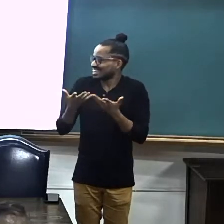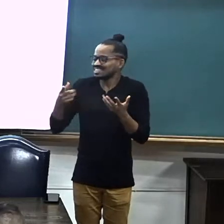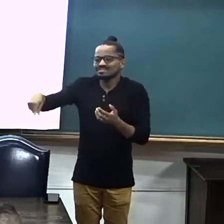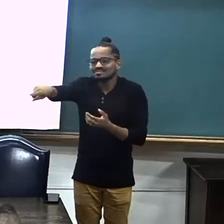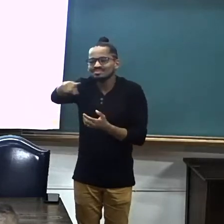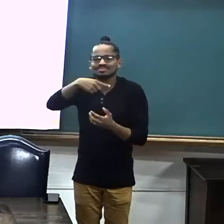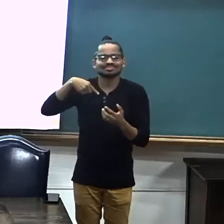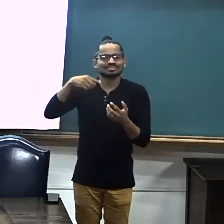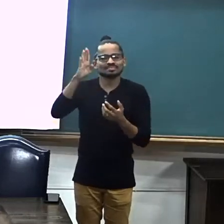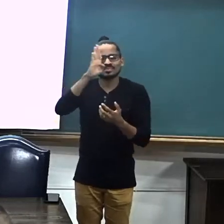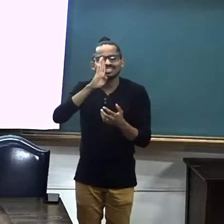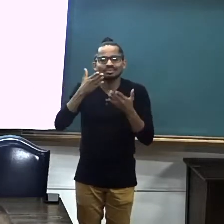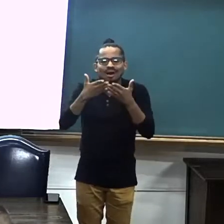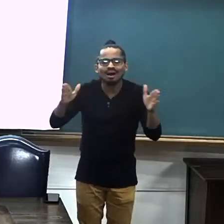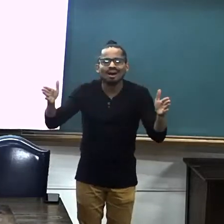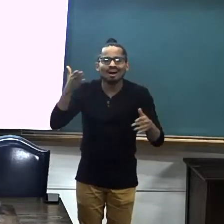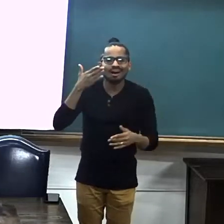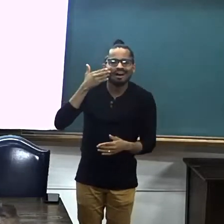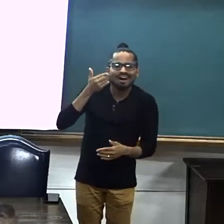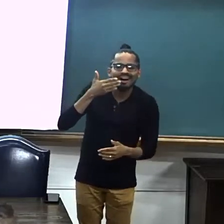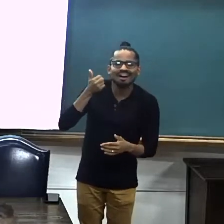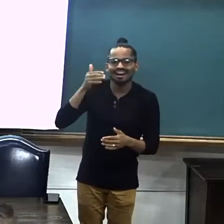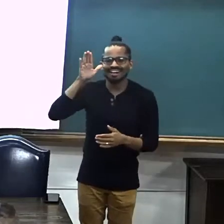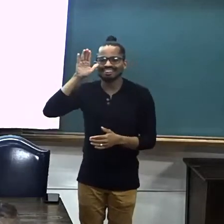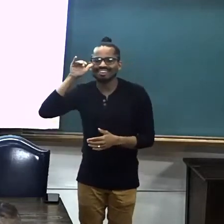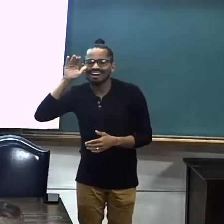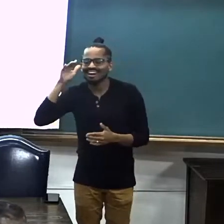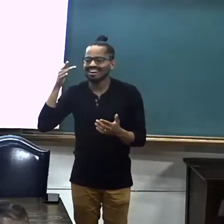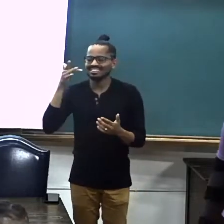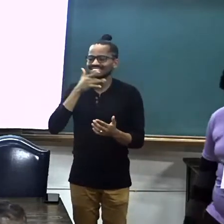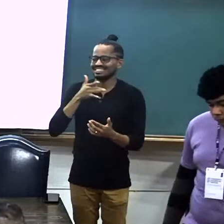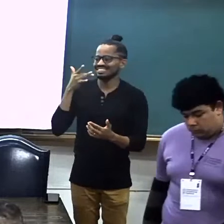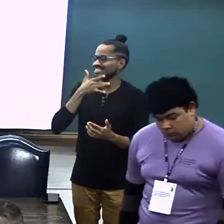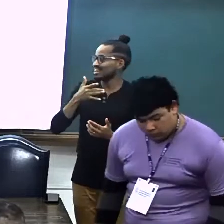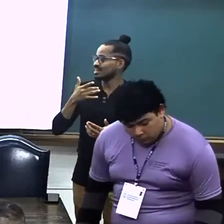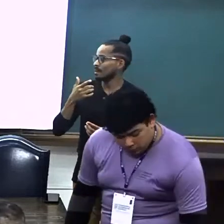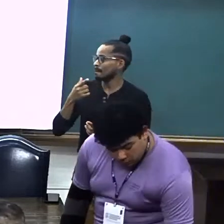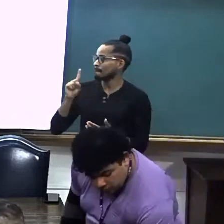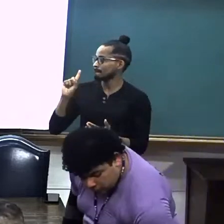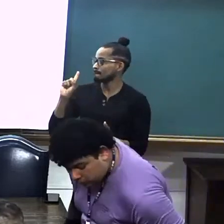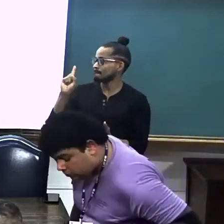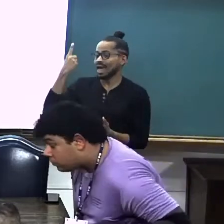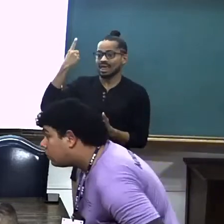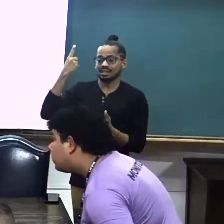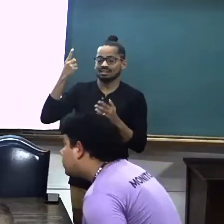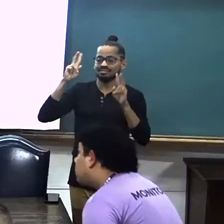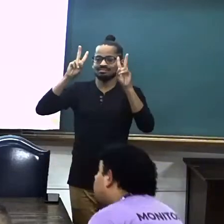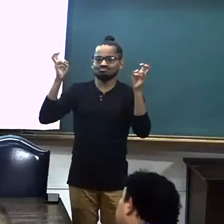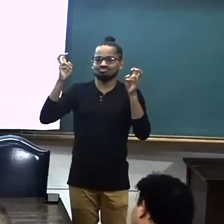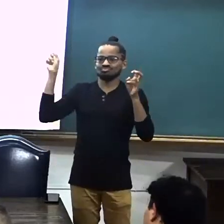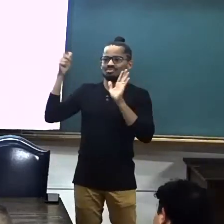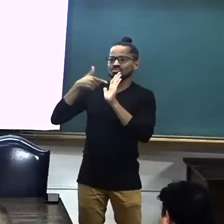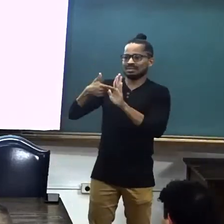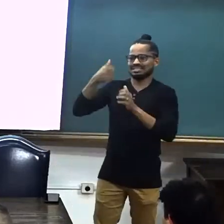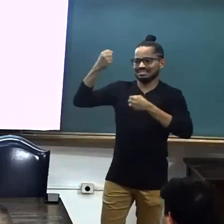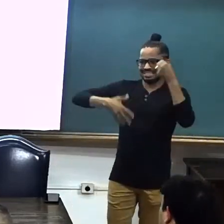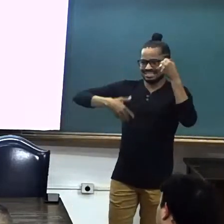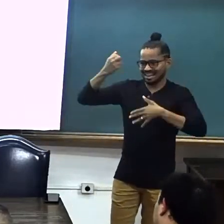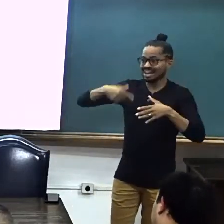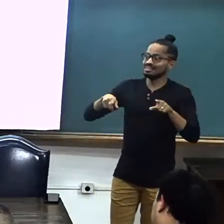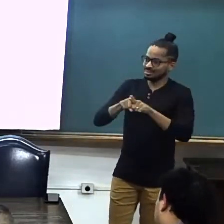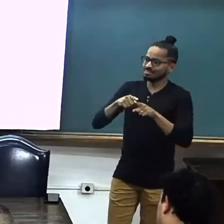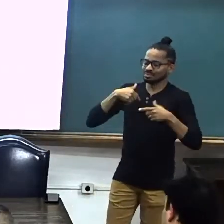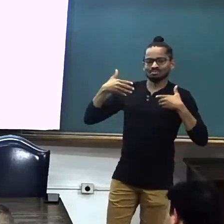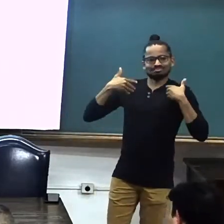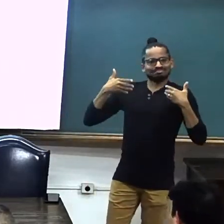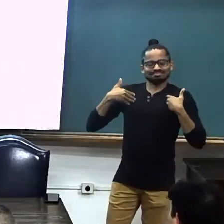kind and you listen so well, and this is the first time I have really talked about this model, so I'm very excited to be